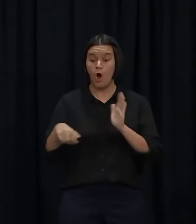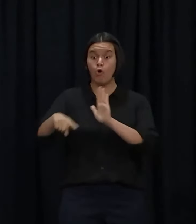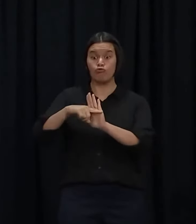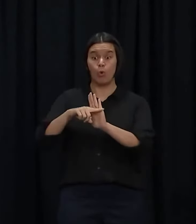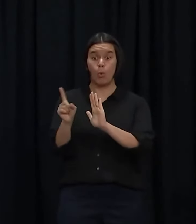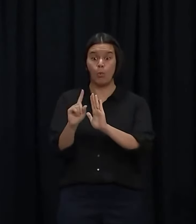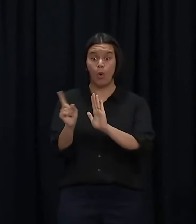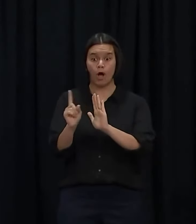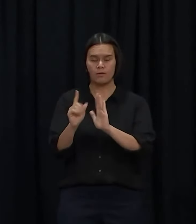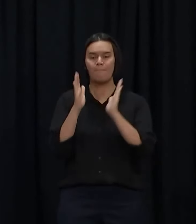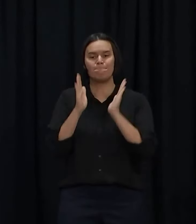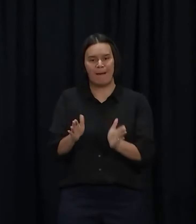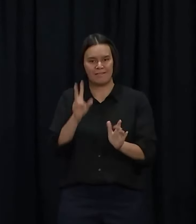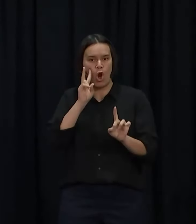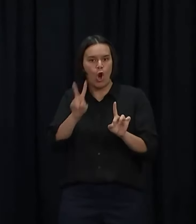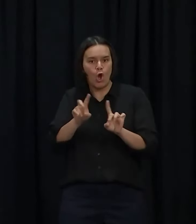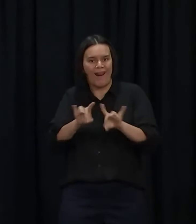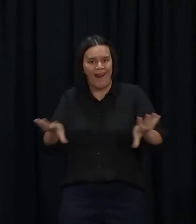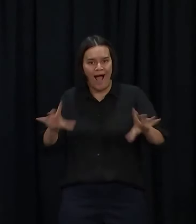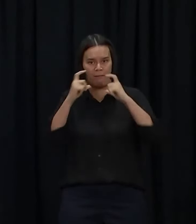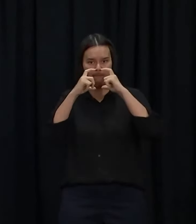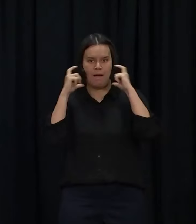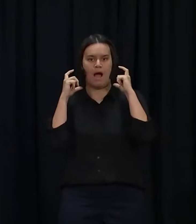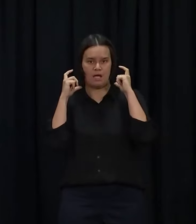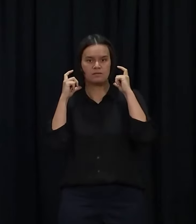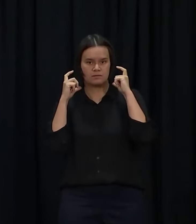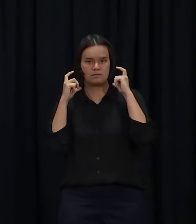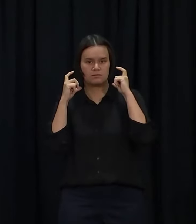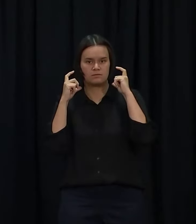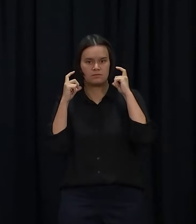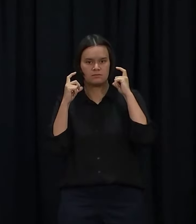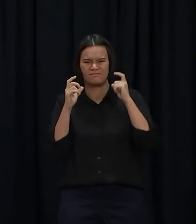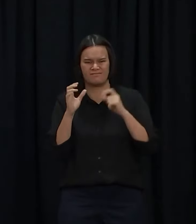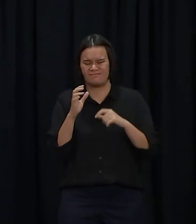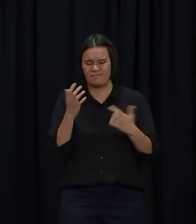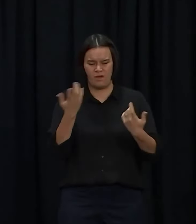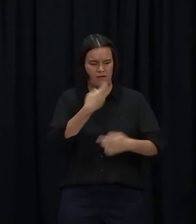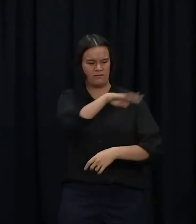it has to be something that is actually made to be a face covering.